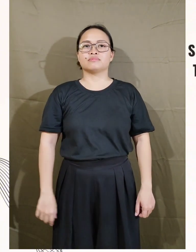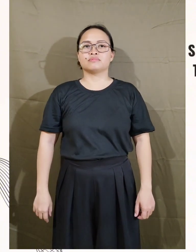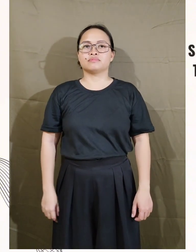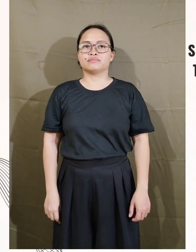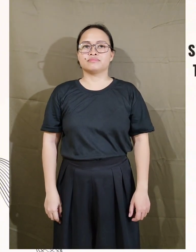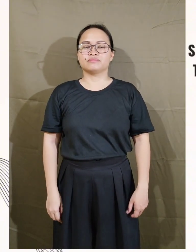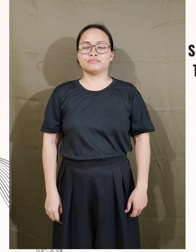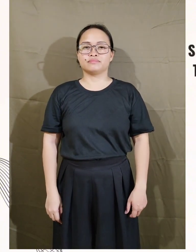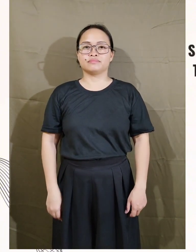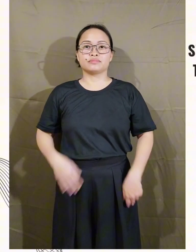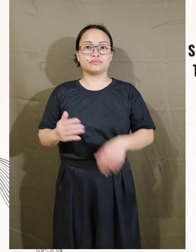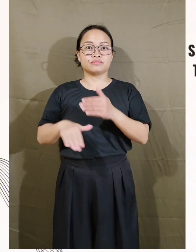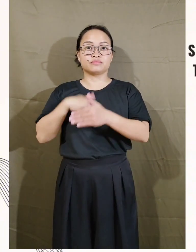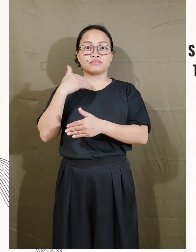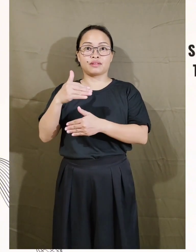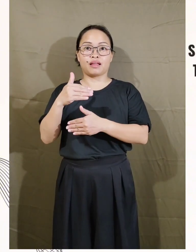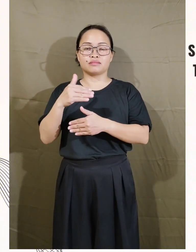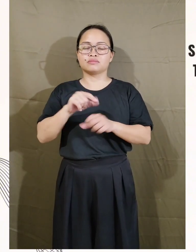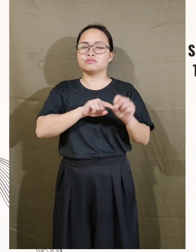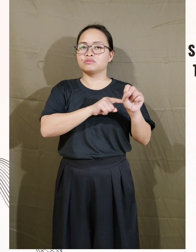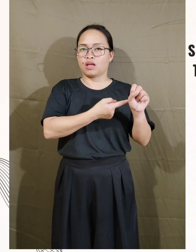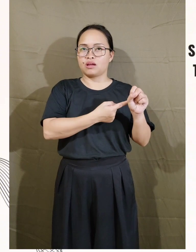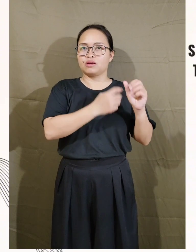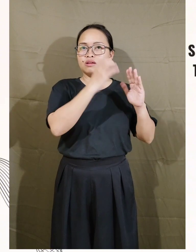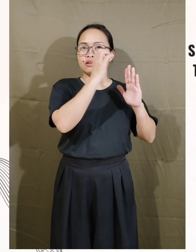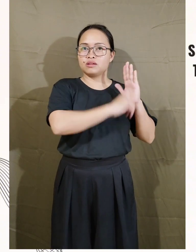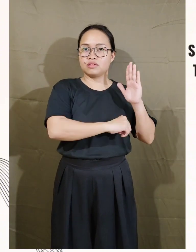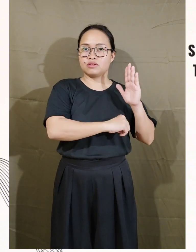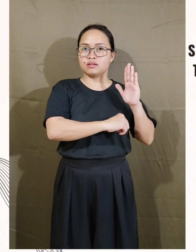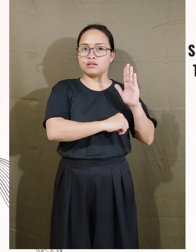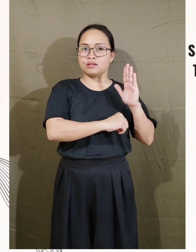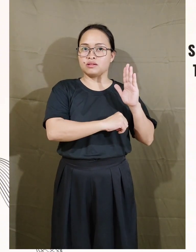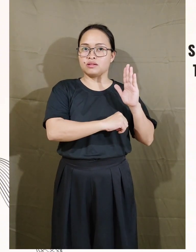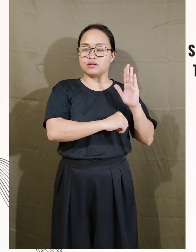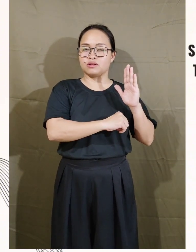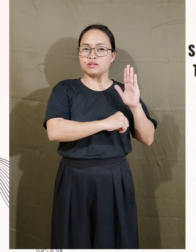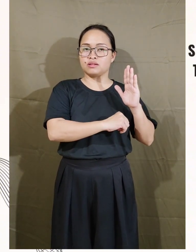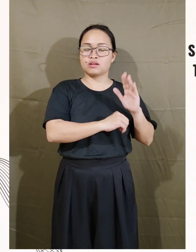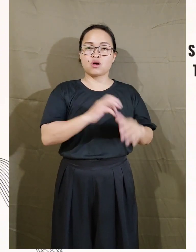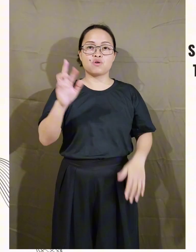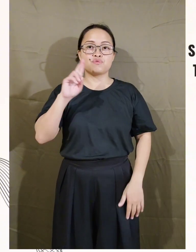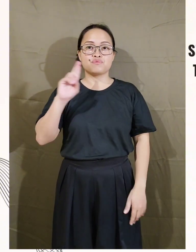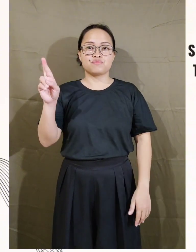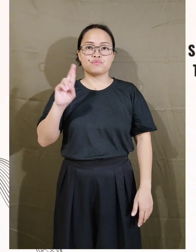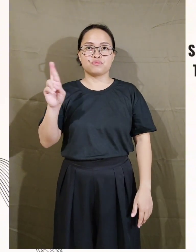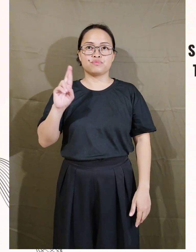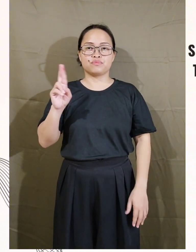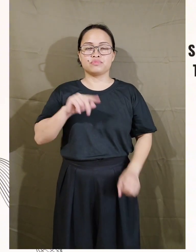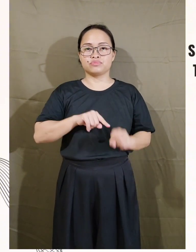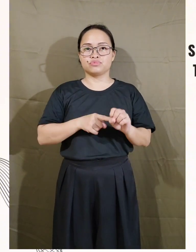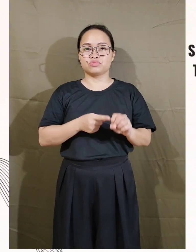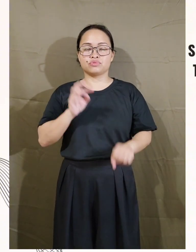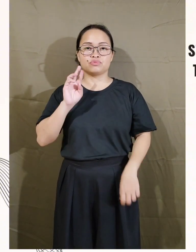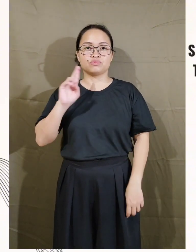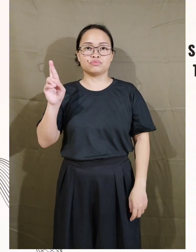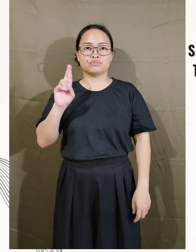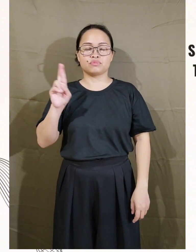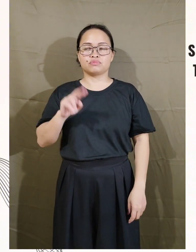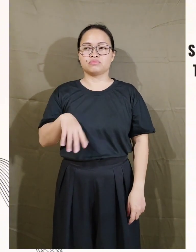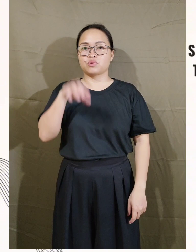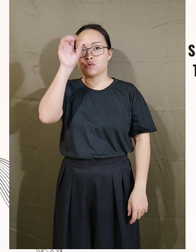Step 2. Start subtracting the digits in the rightmost column or in ones place.